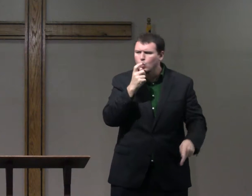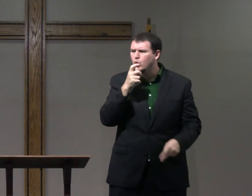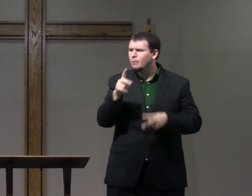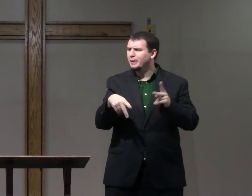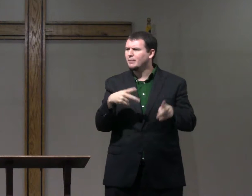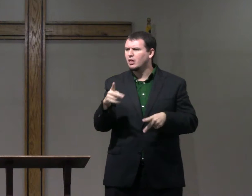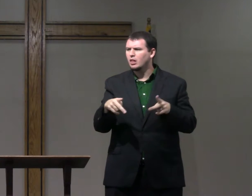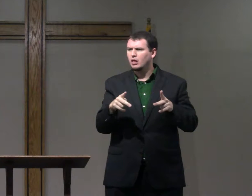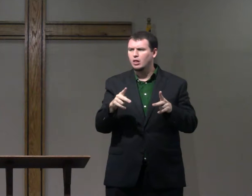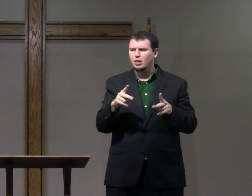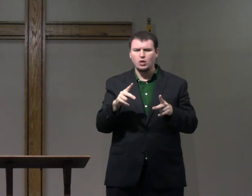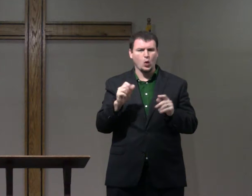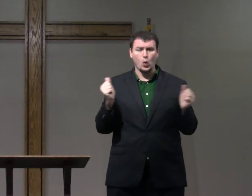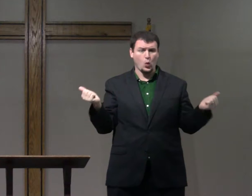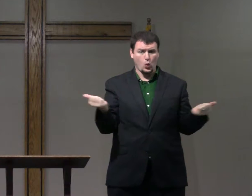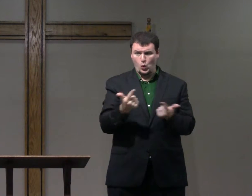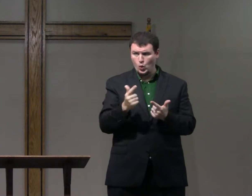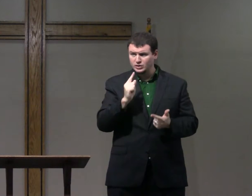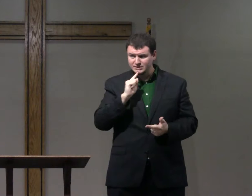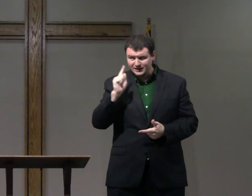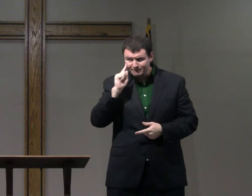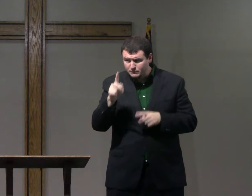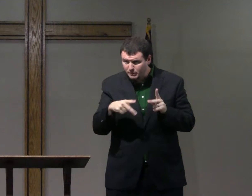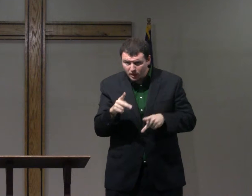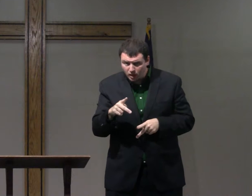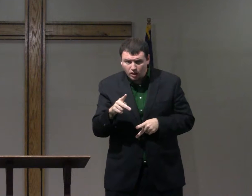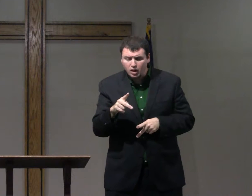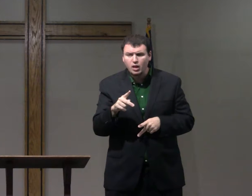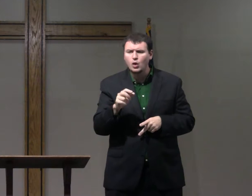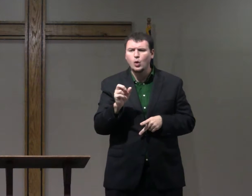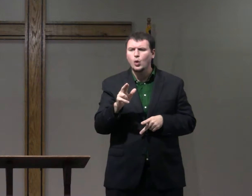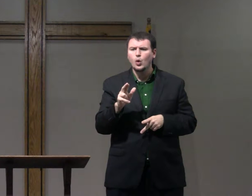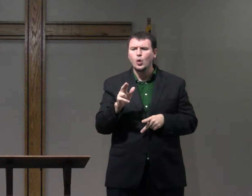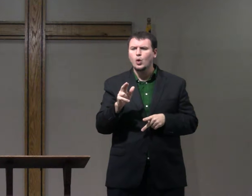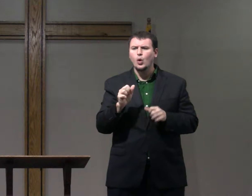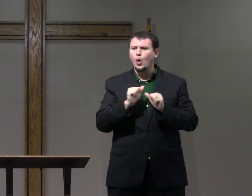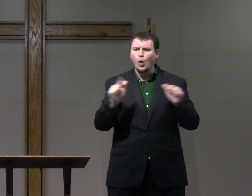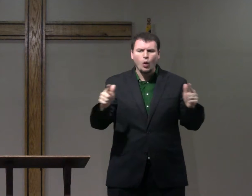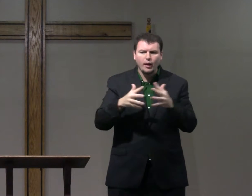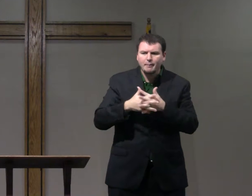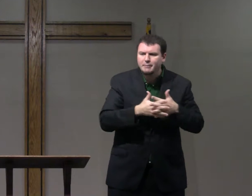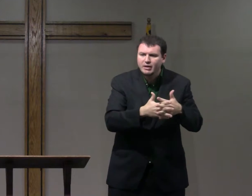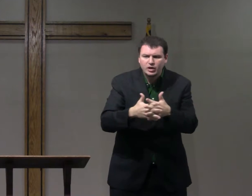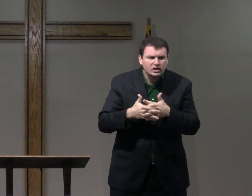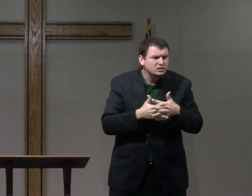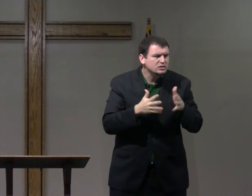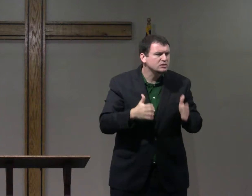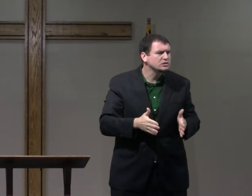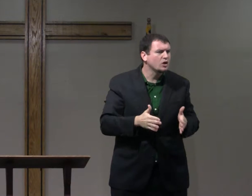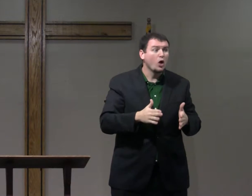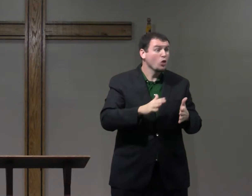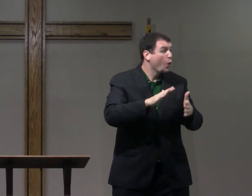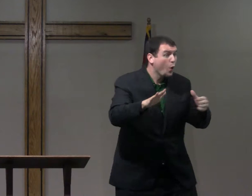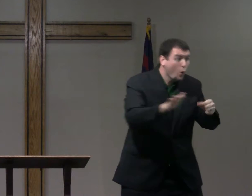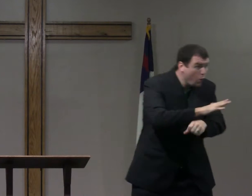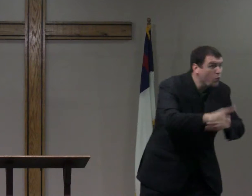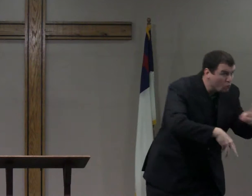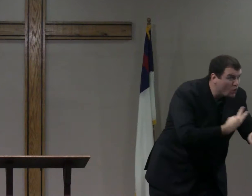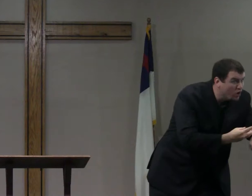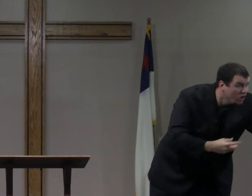People. Okay, what people? All deaf people or all Americans or,